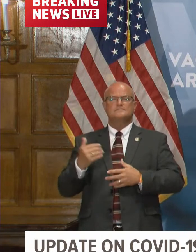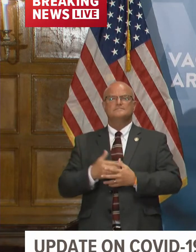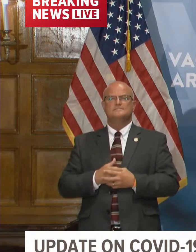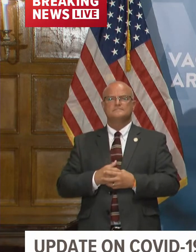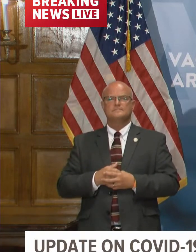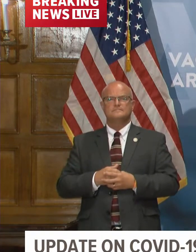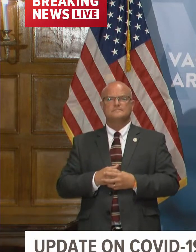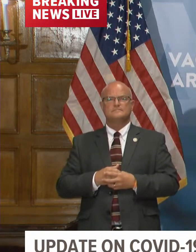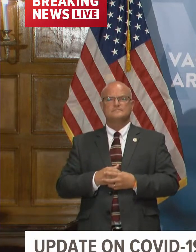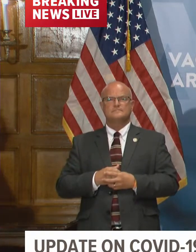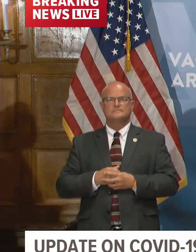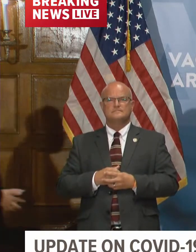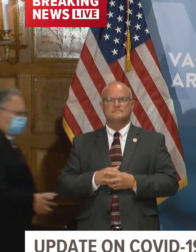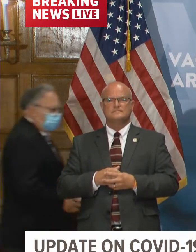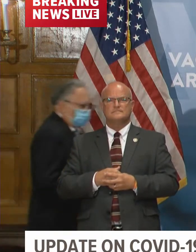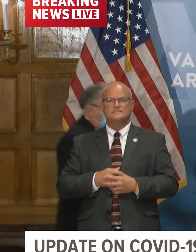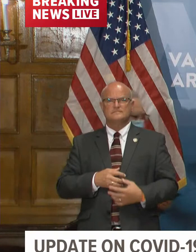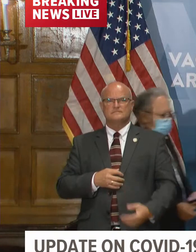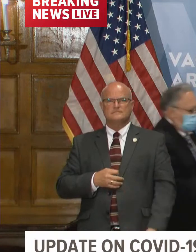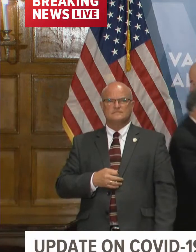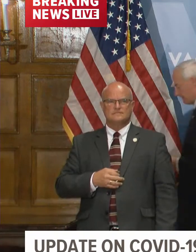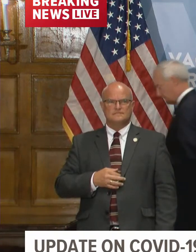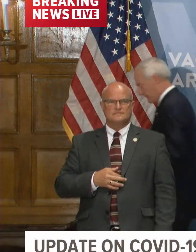Dr. Romero.